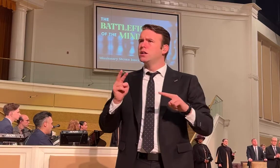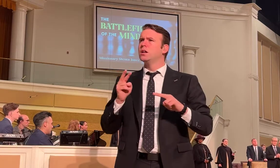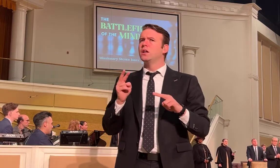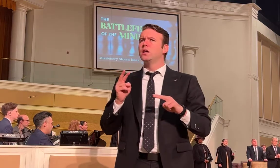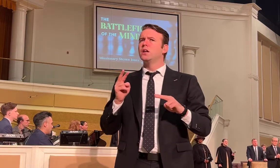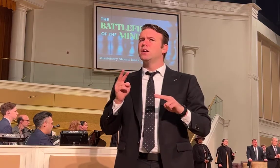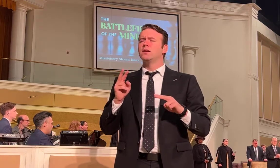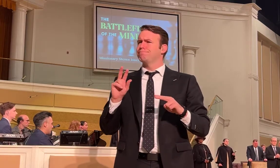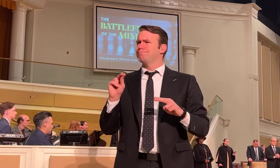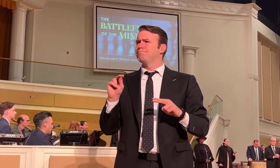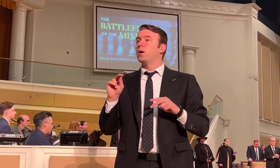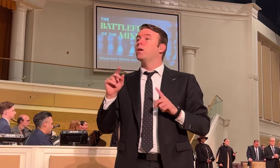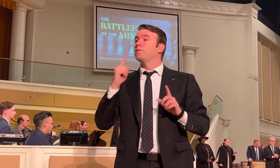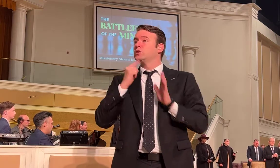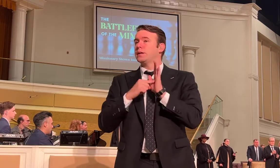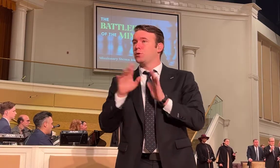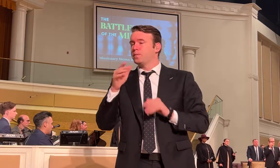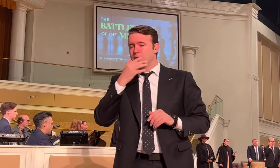that